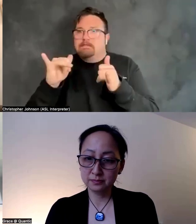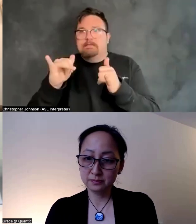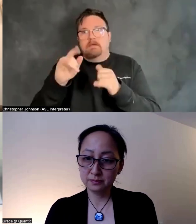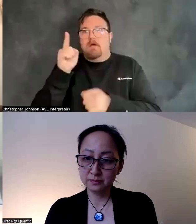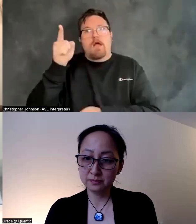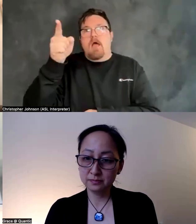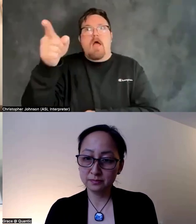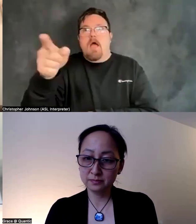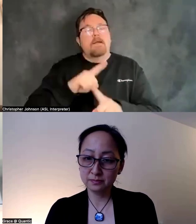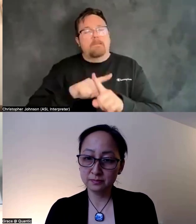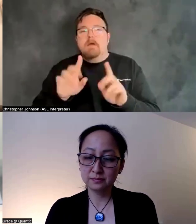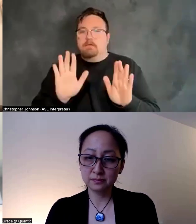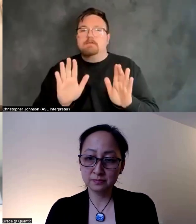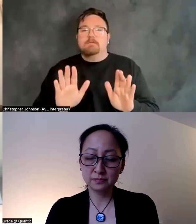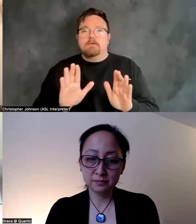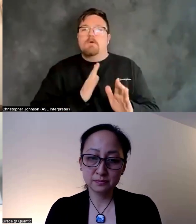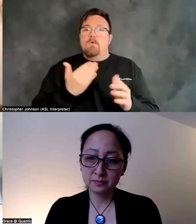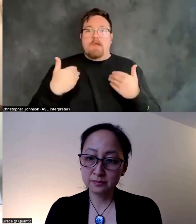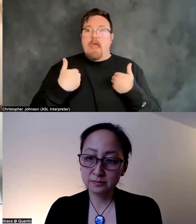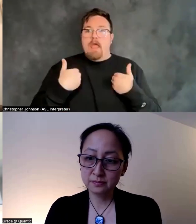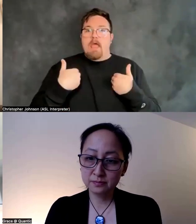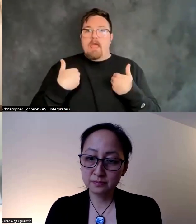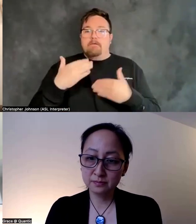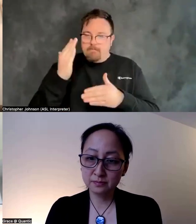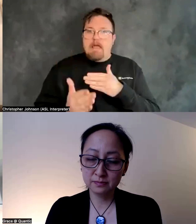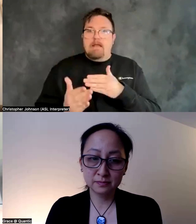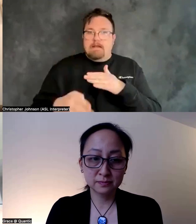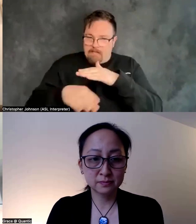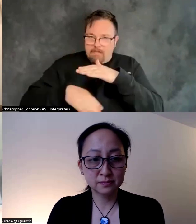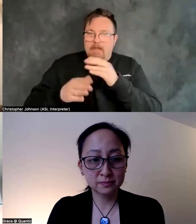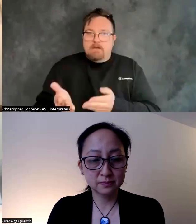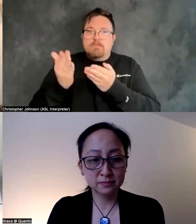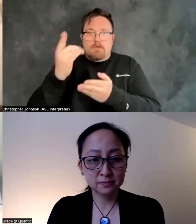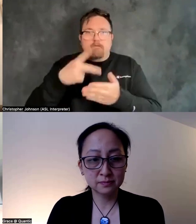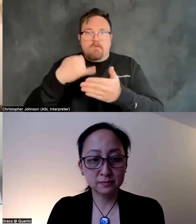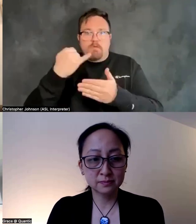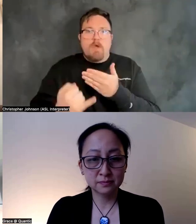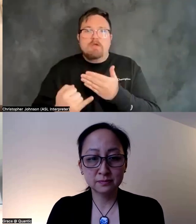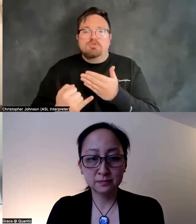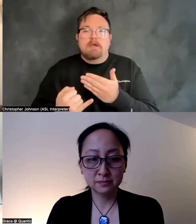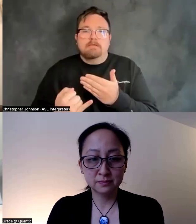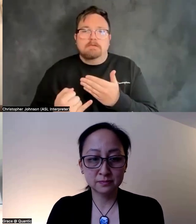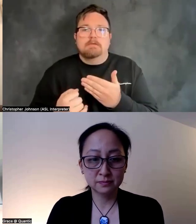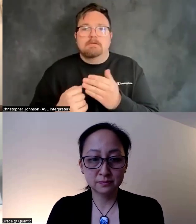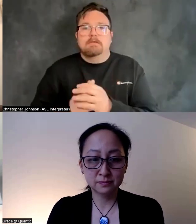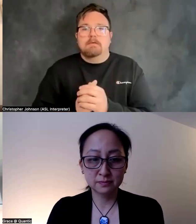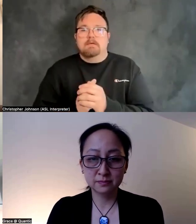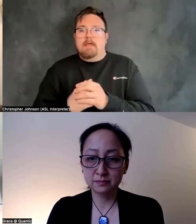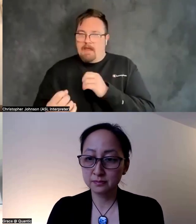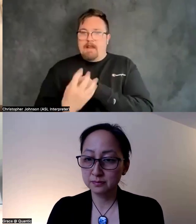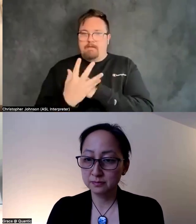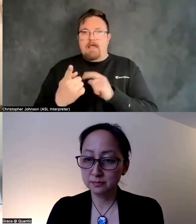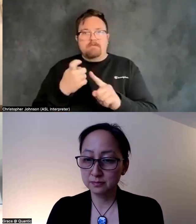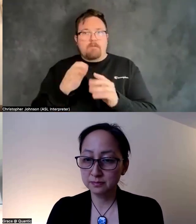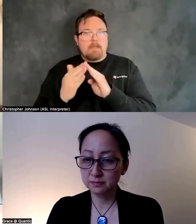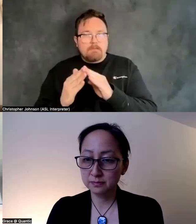be. But then we have completed the base value proposition for the project. We're getting some wonderful response from the communities as well right now.